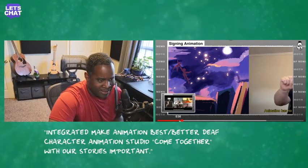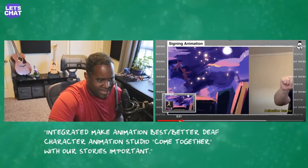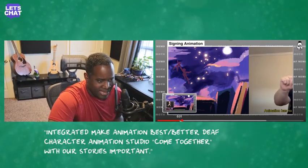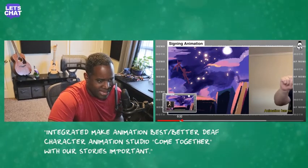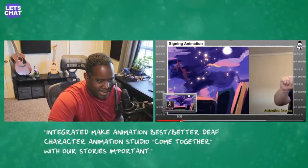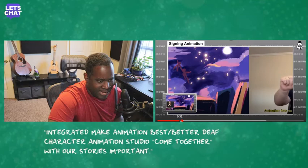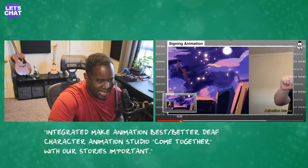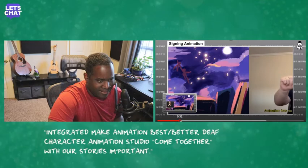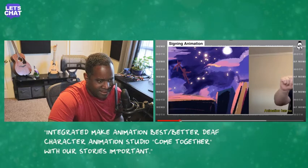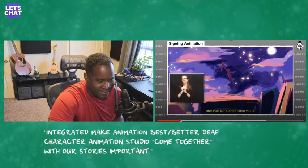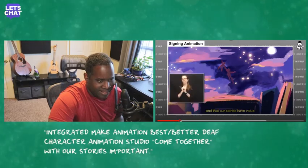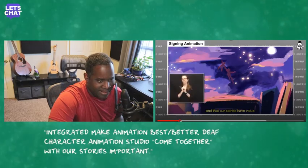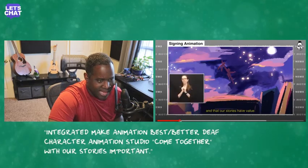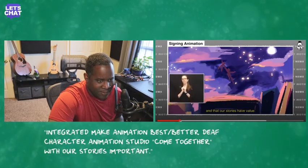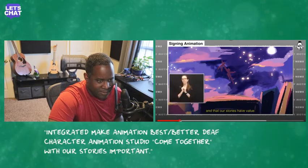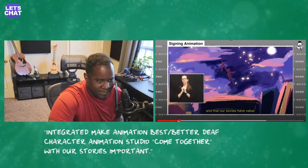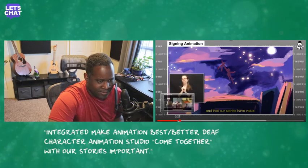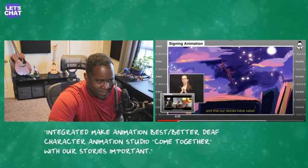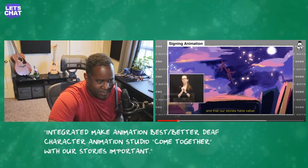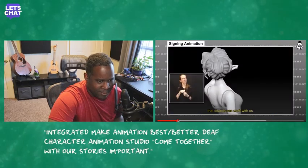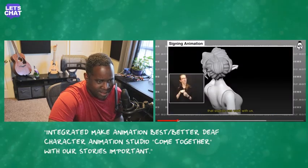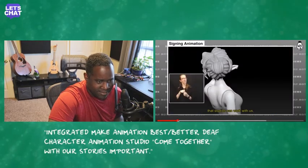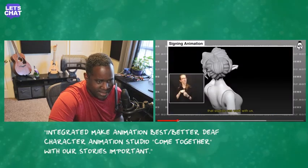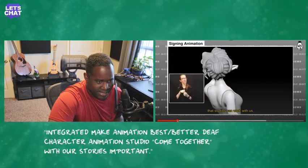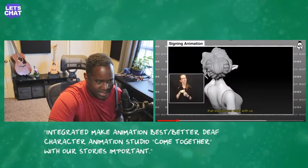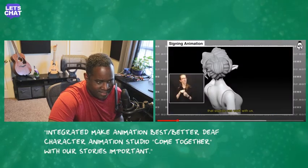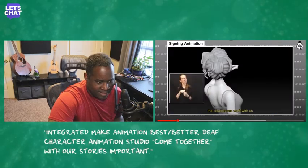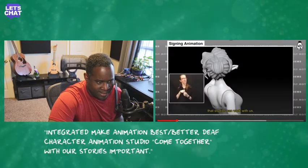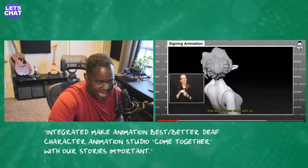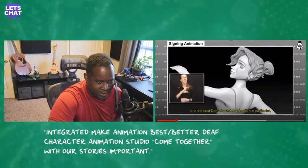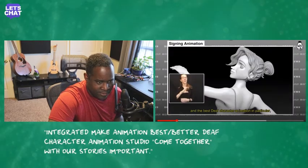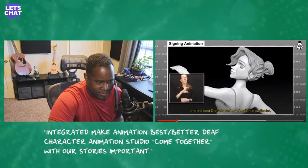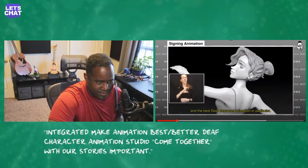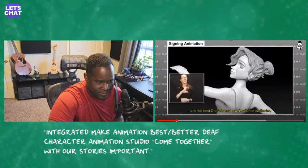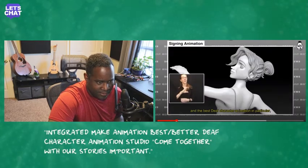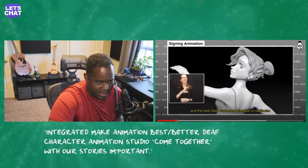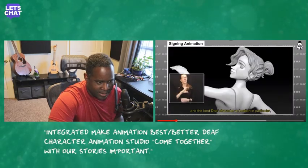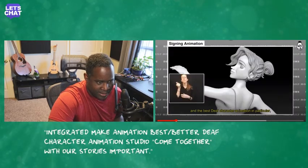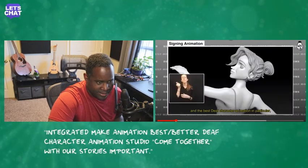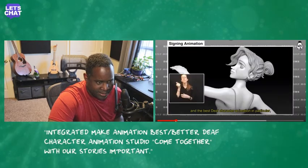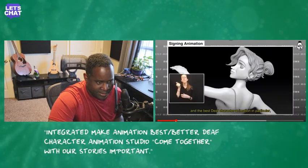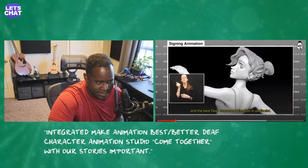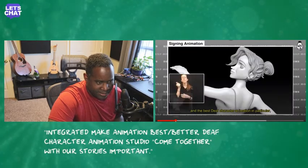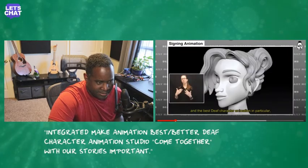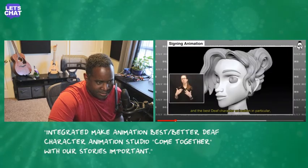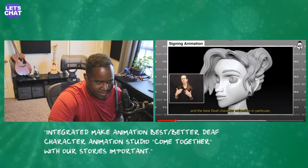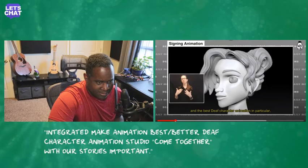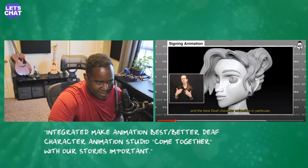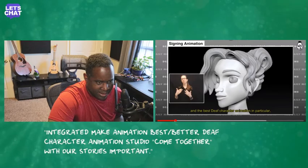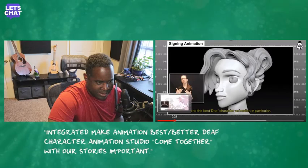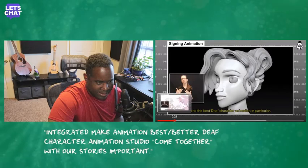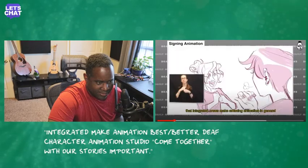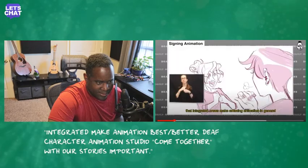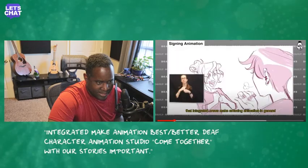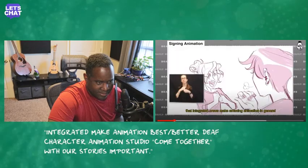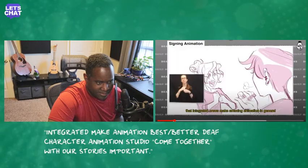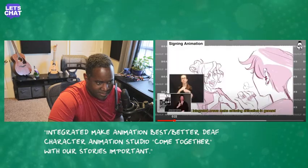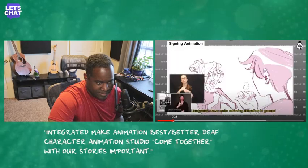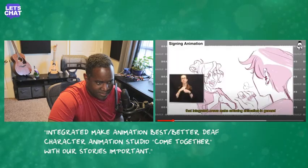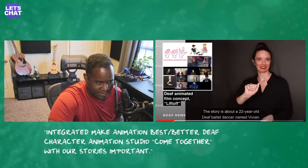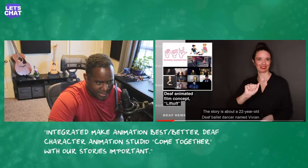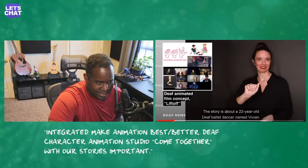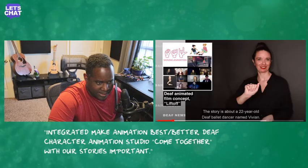it in ASL. Let's see how it was translated in the actual news story. Alright, let's